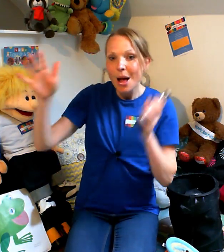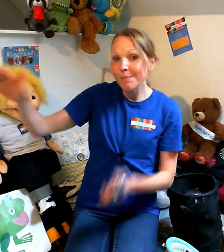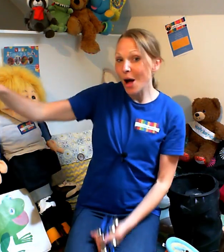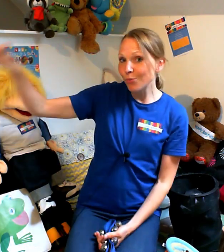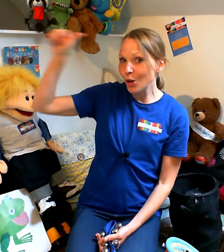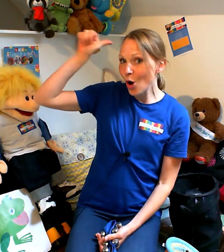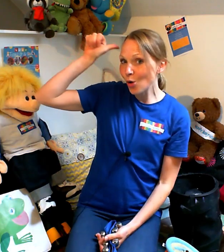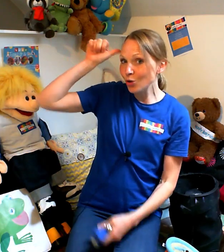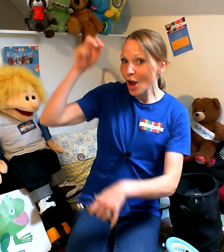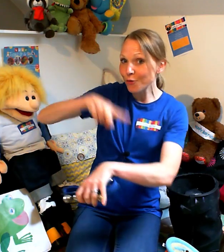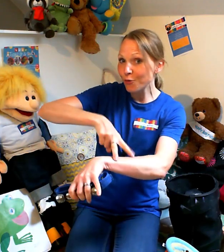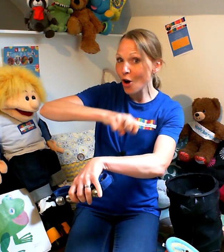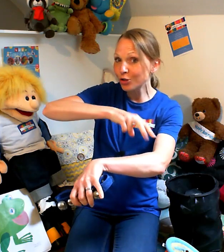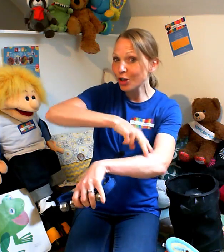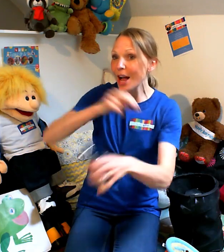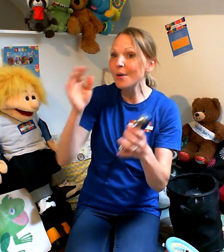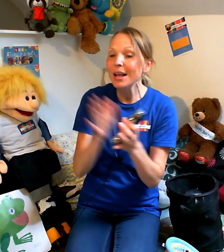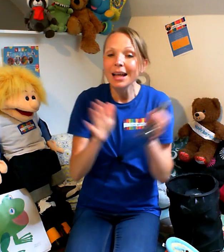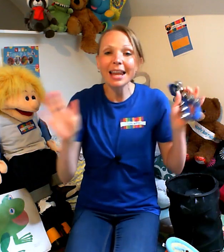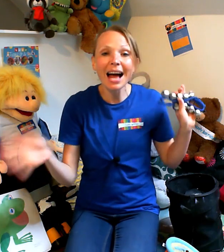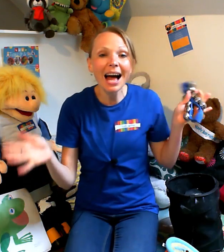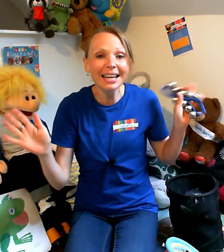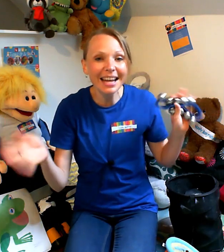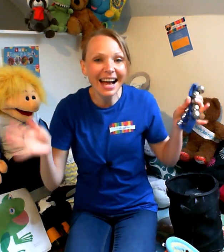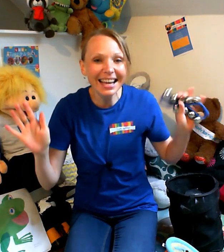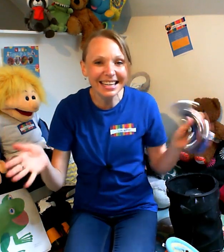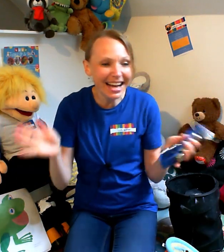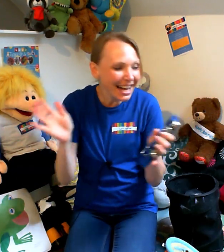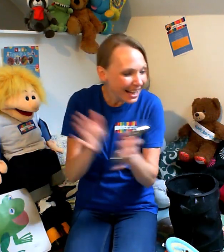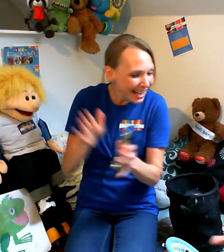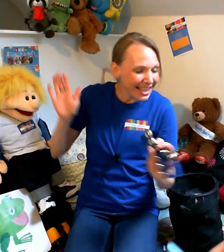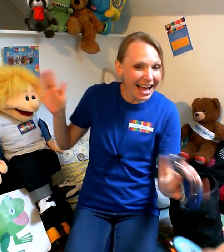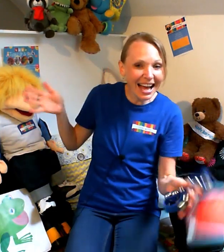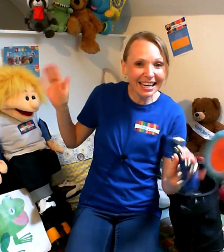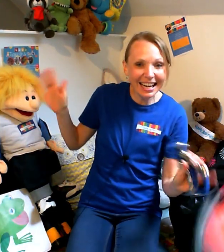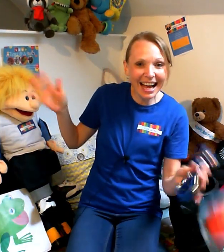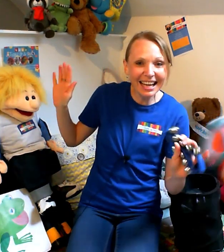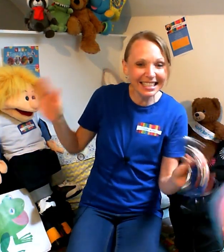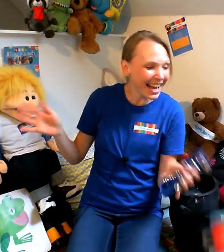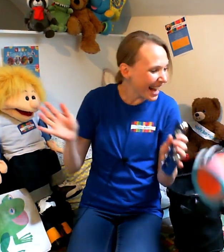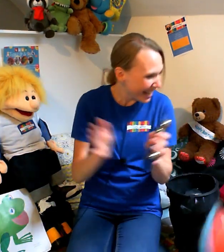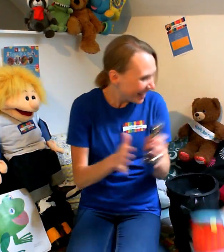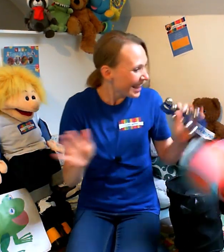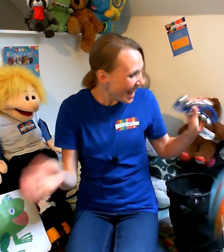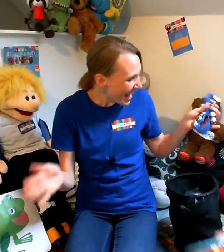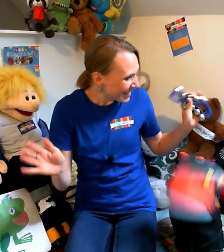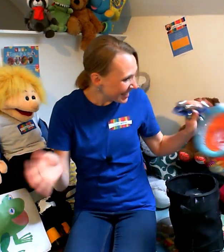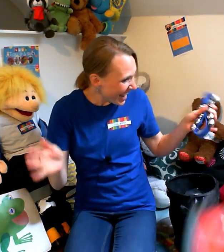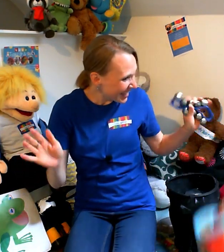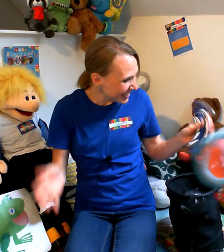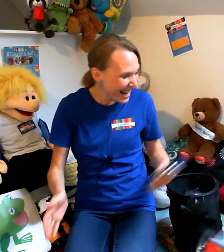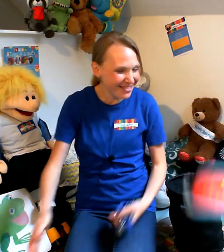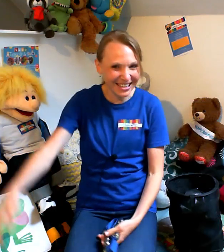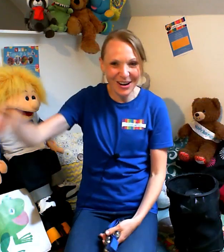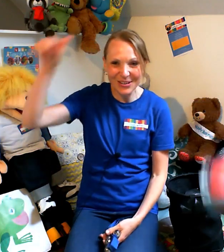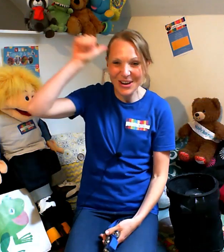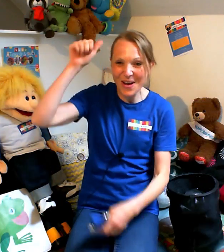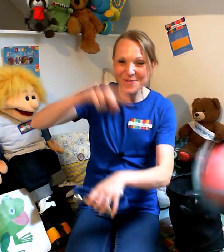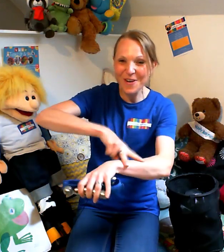But we all know frogs go la di da di da, la di da di da, la di da di da. We all know frogs